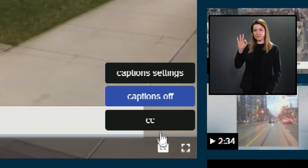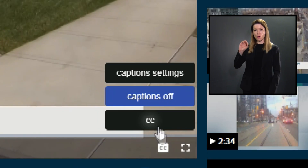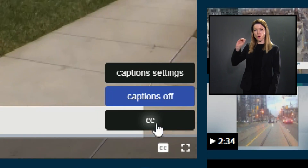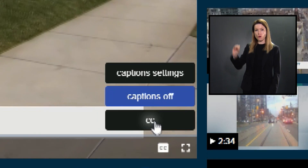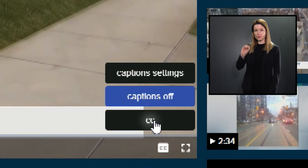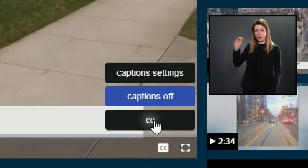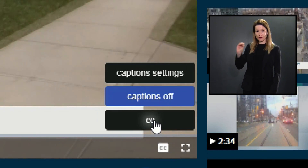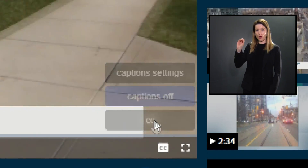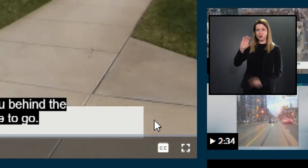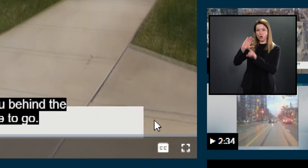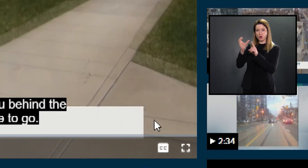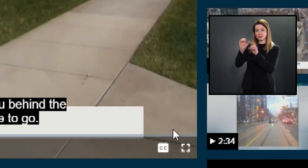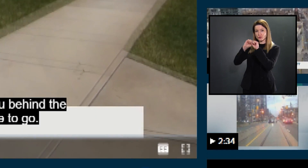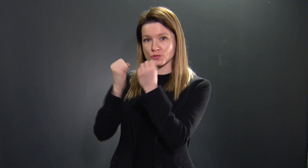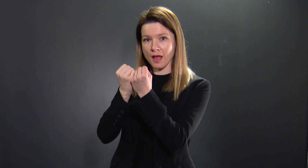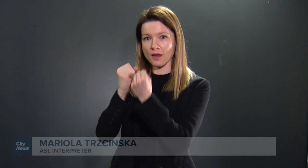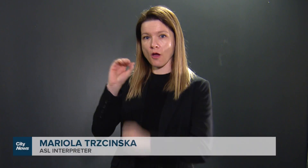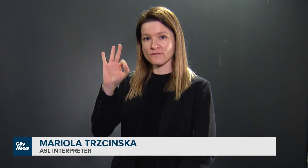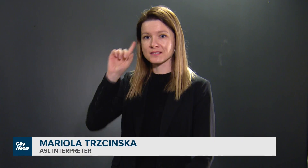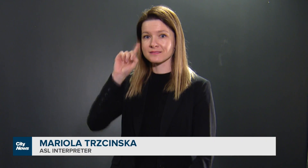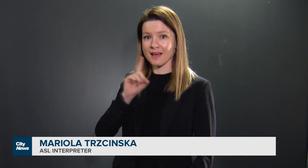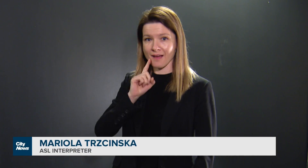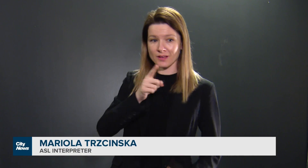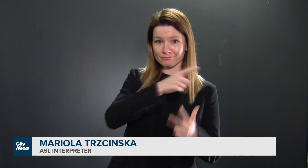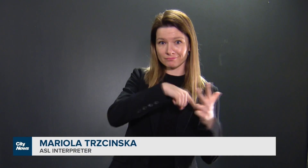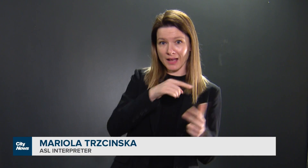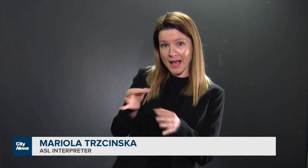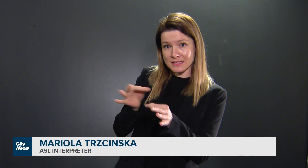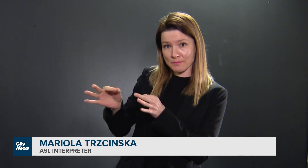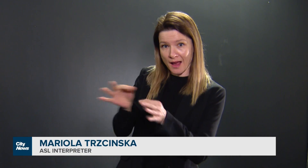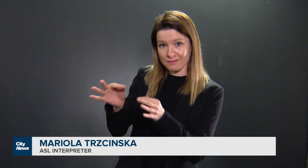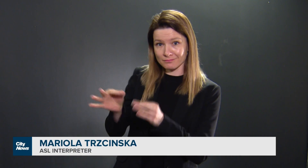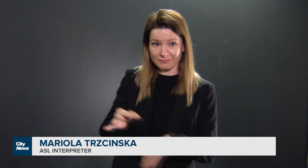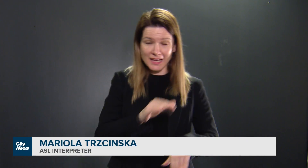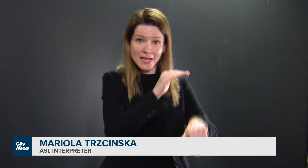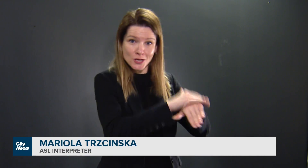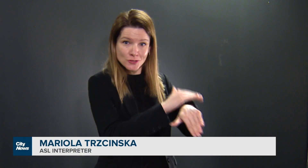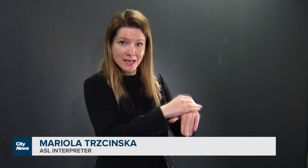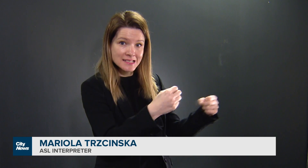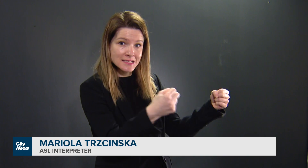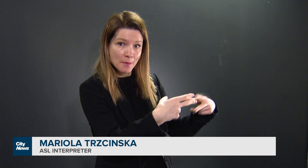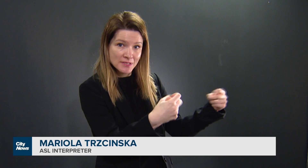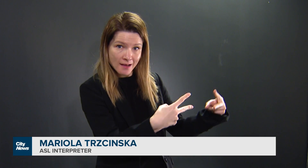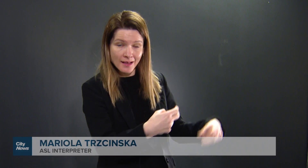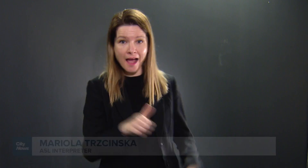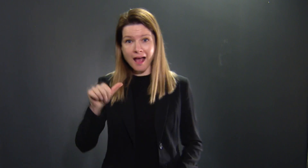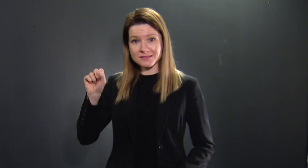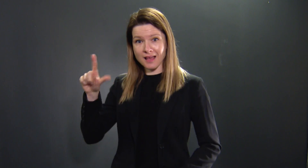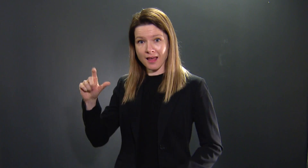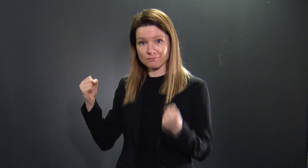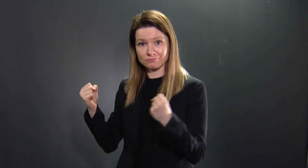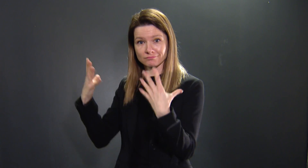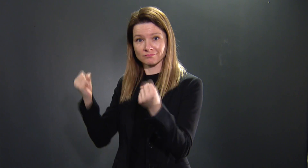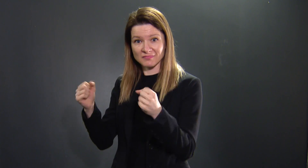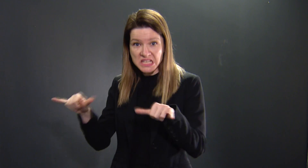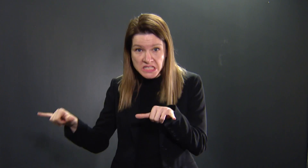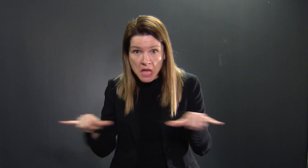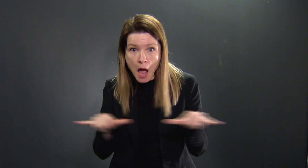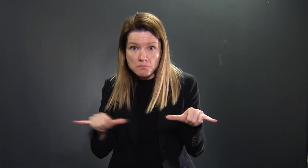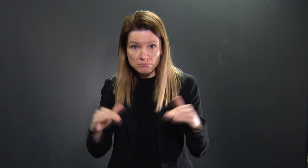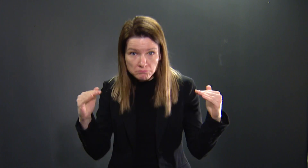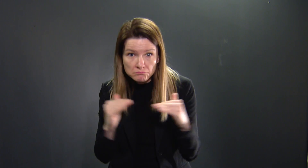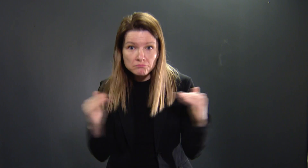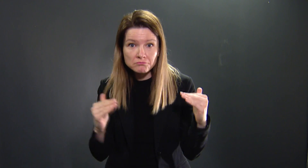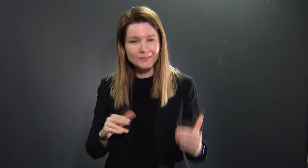English subtitles and ASL are not the same or interchangeable. Mariola continues to interpret for our